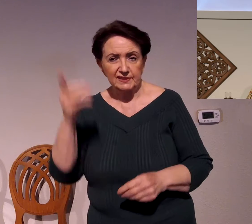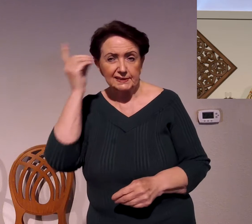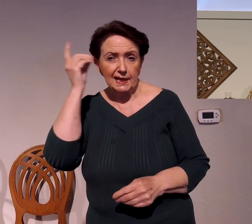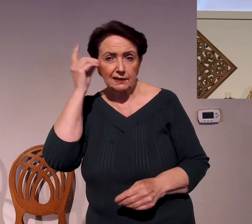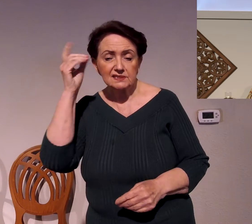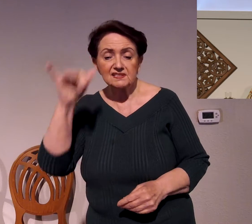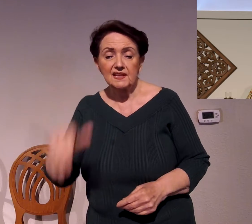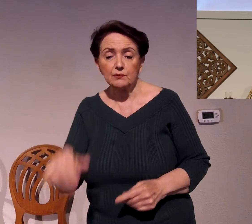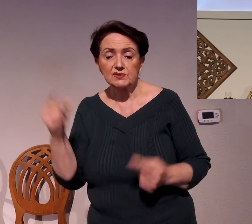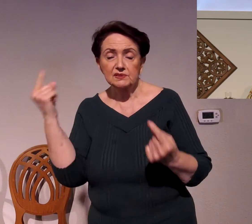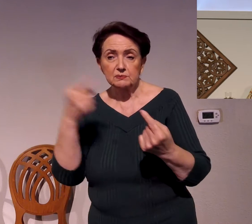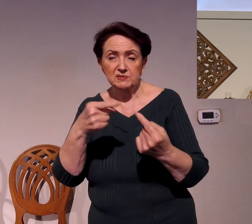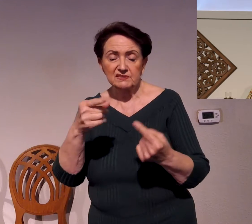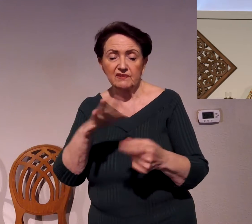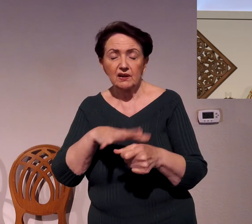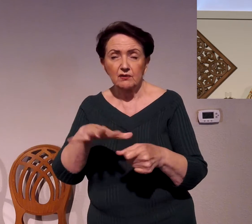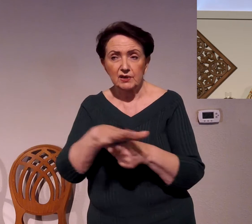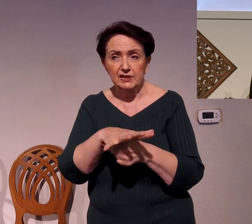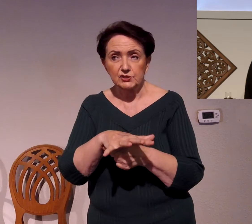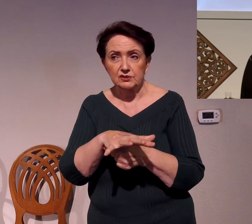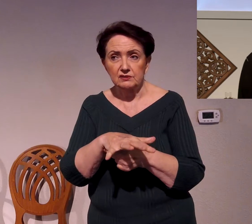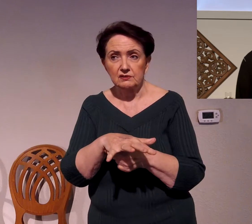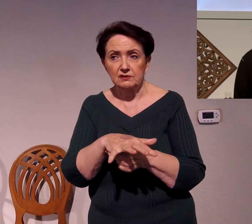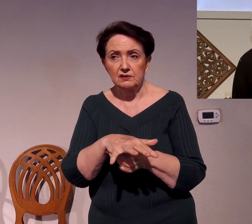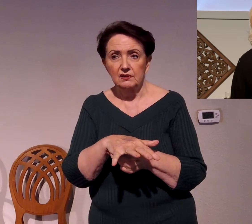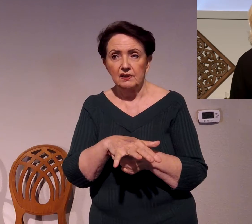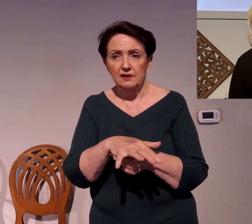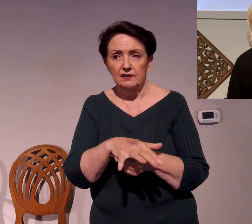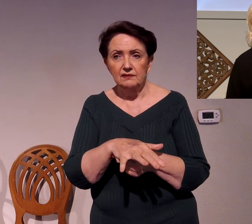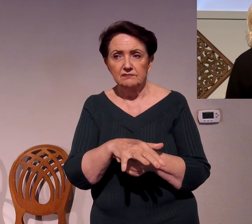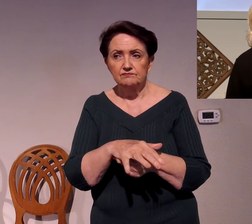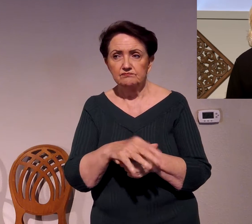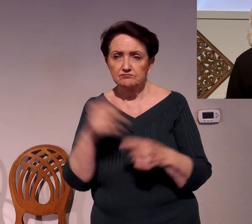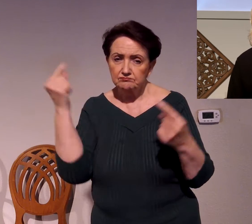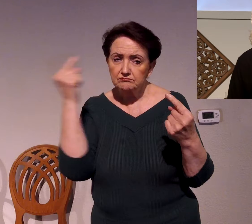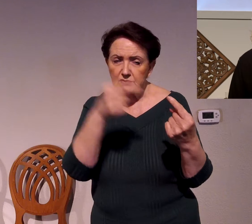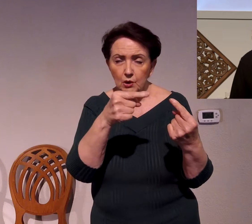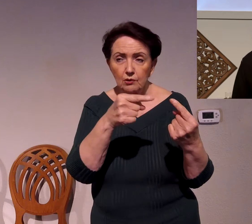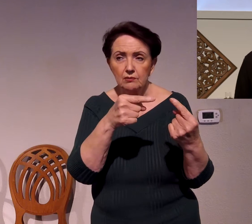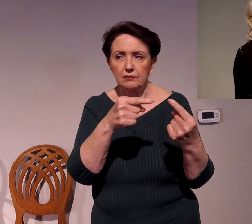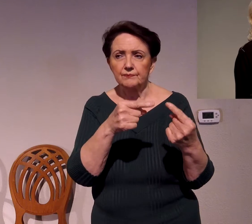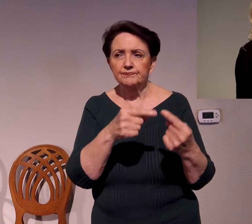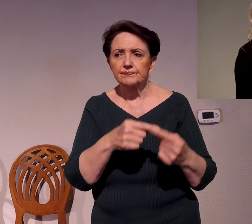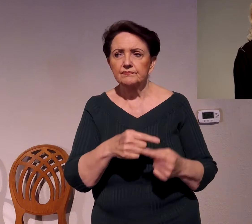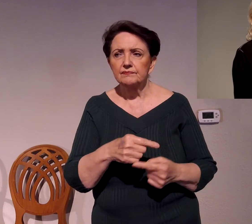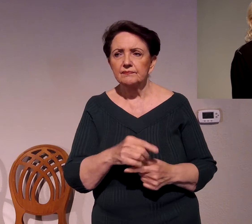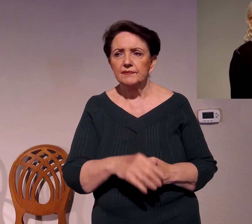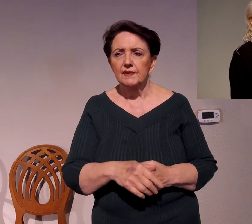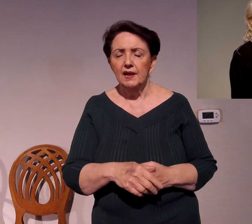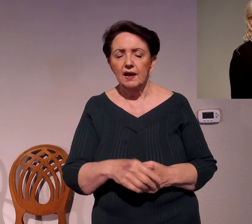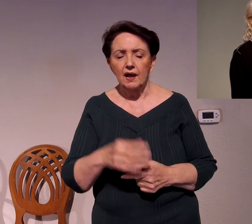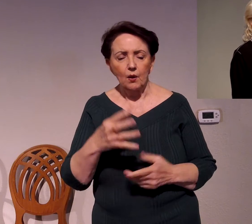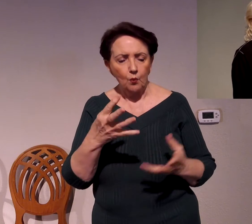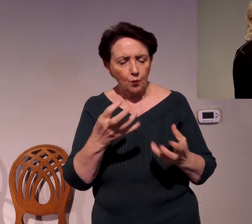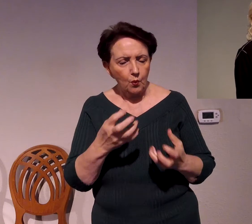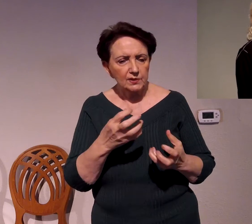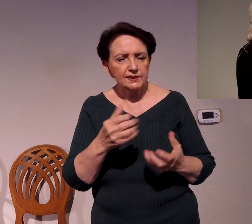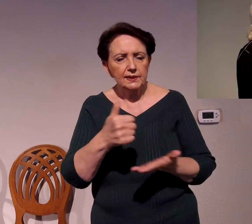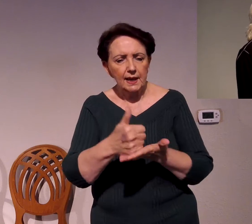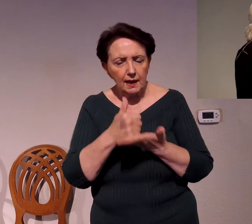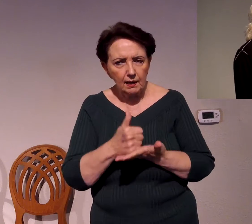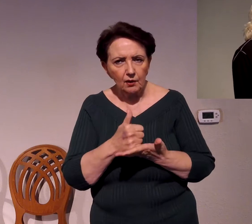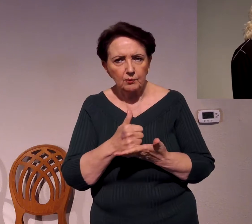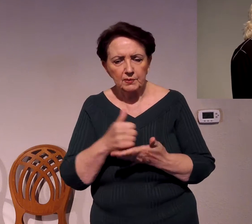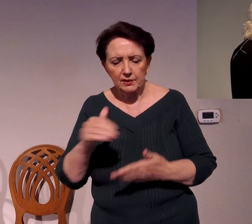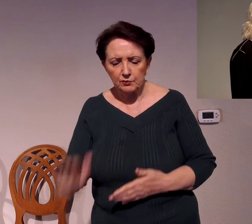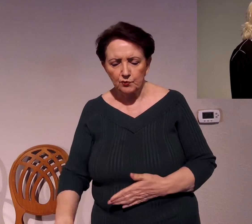a specific location, that was a specific destination idea. I wanted help in